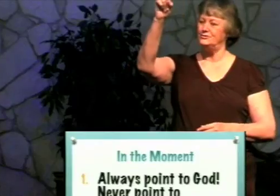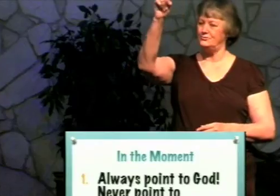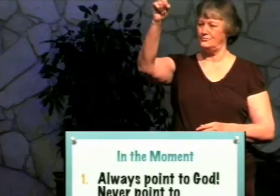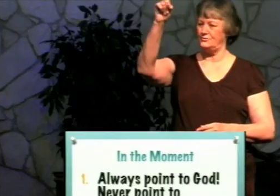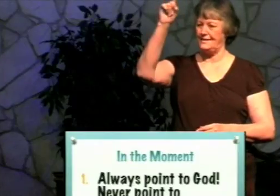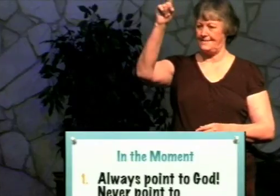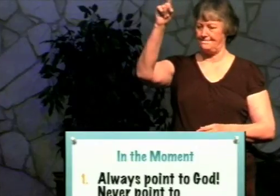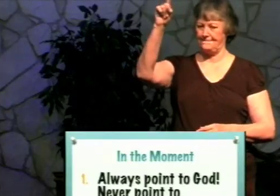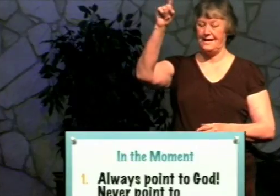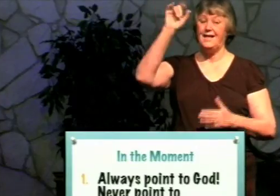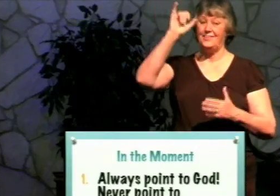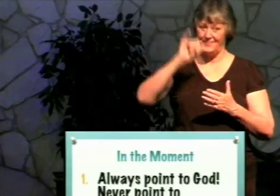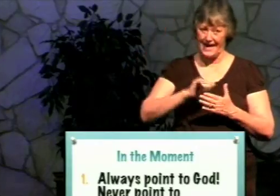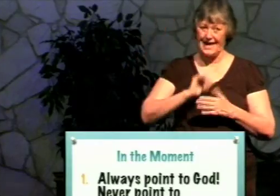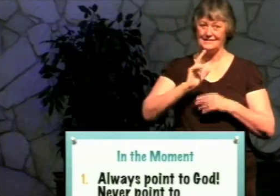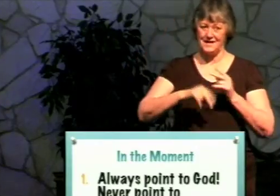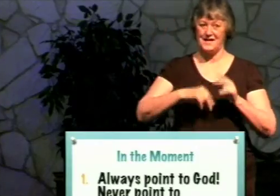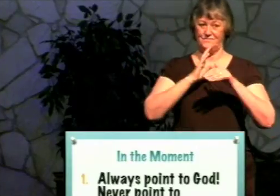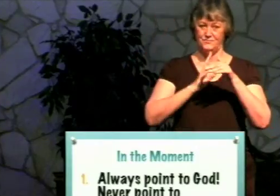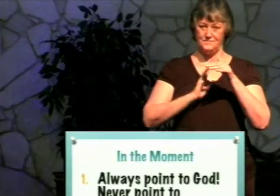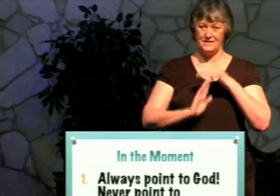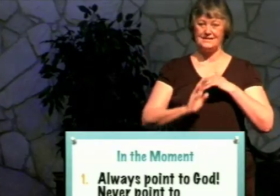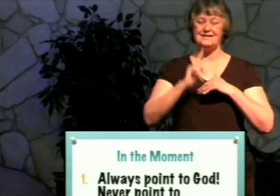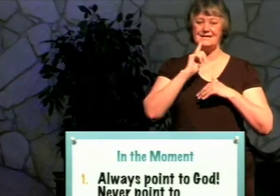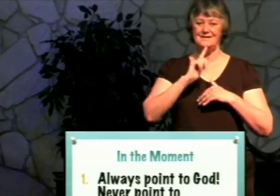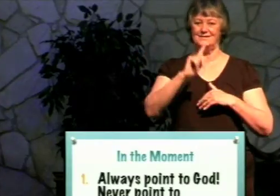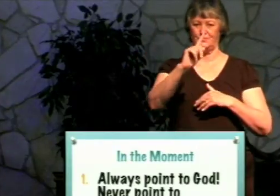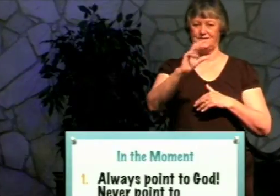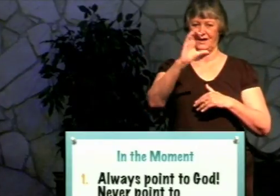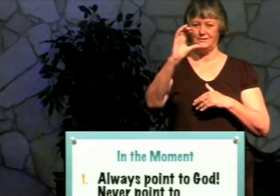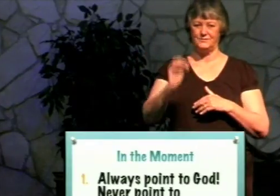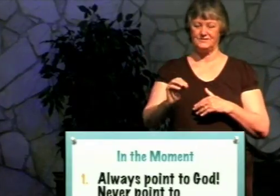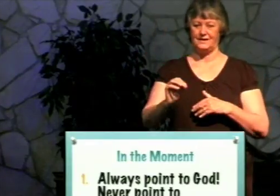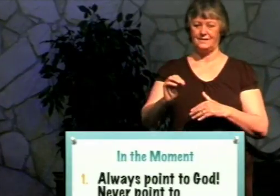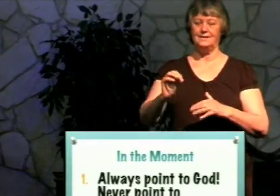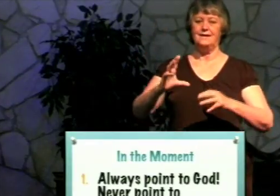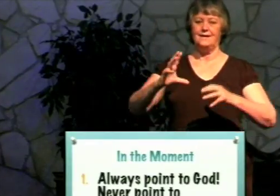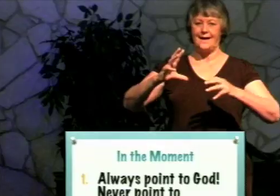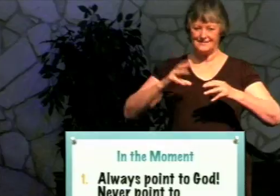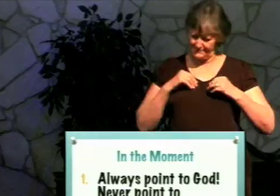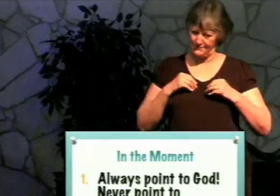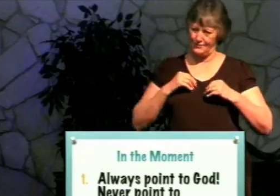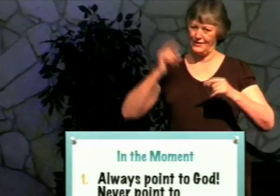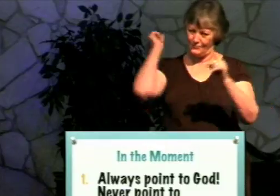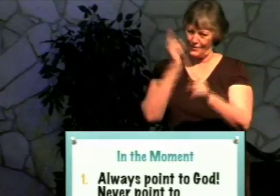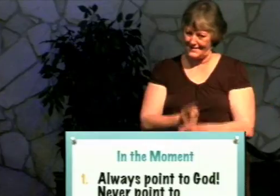to Him. That kind of humility is 100% acceptable and